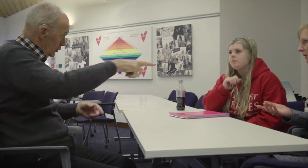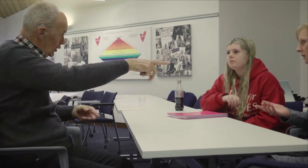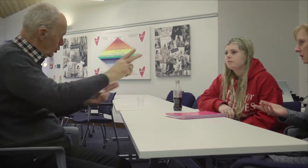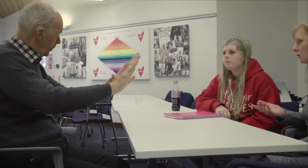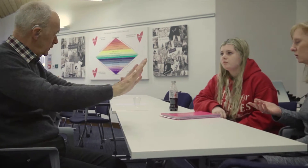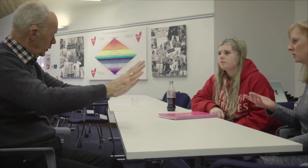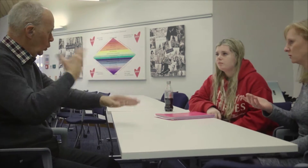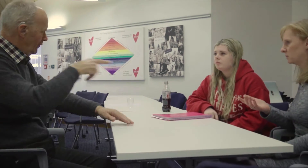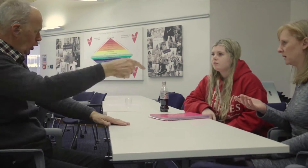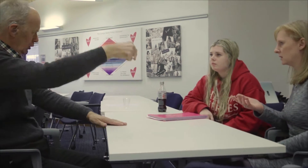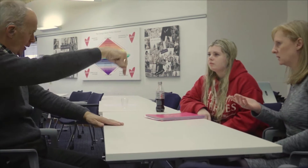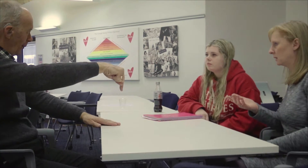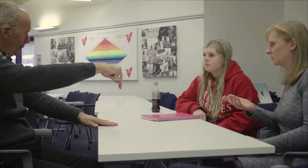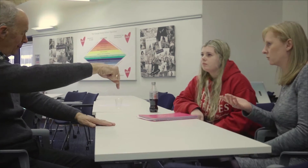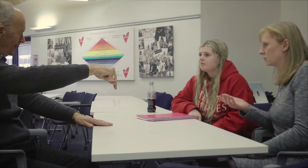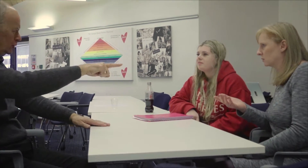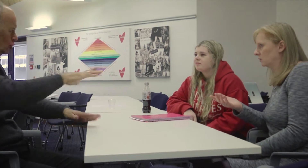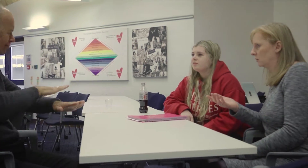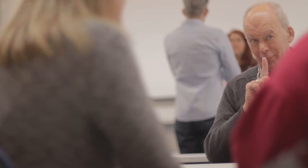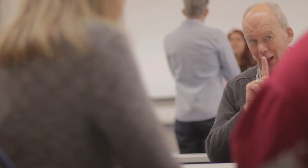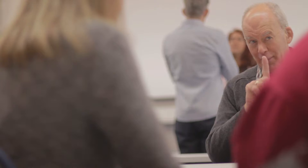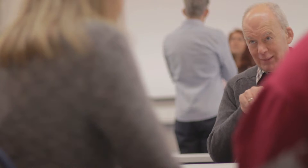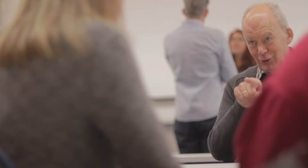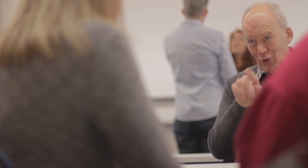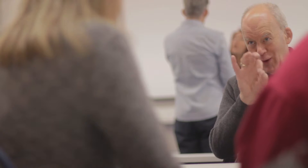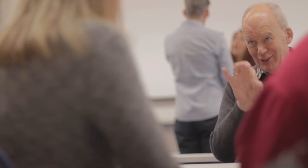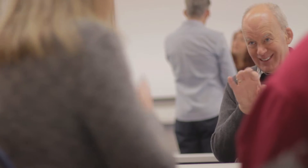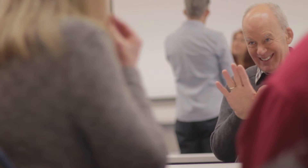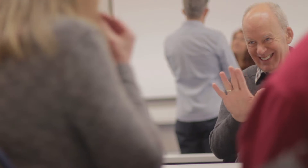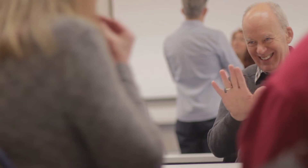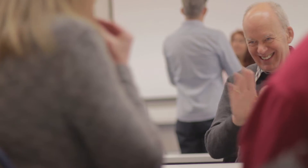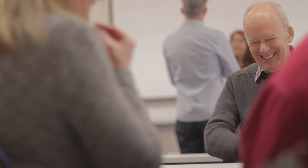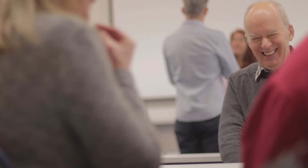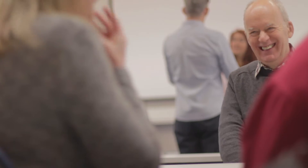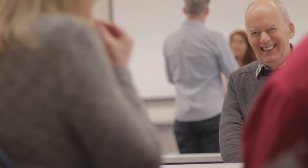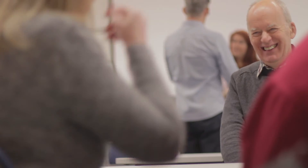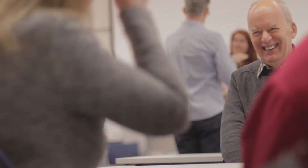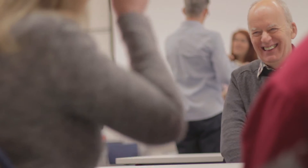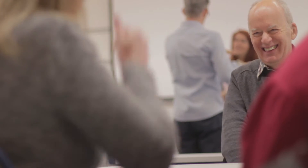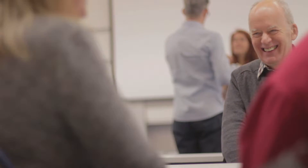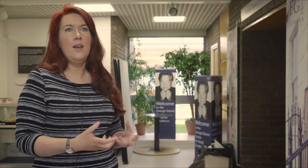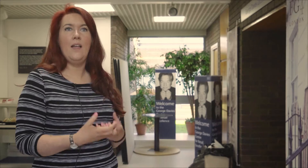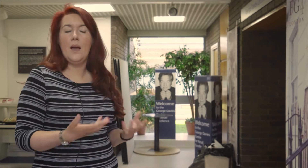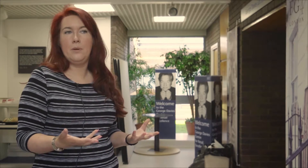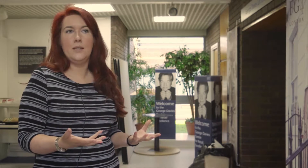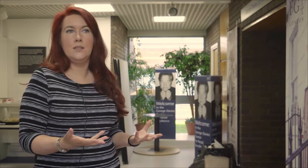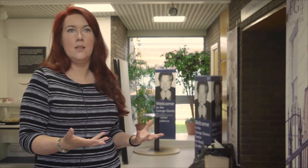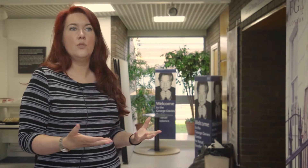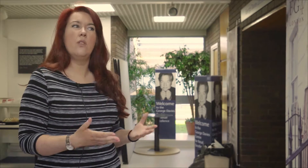takes away that initial kind of shock and what do I do and how do I behave, that they've had that experience in a training situation and that practice, so that they're